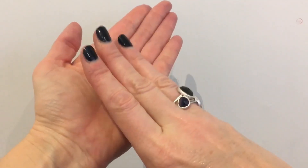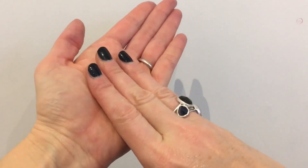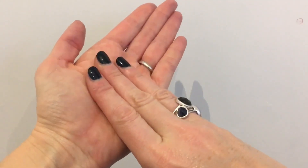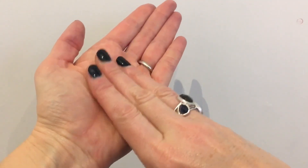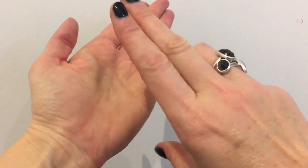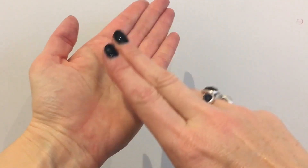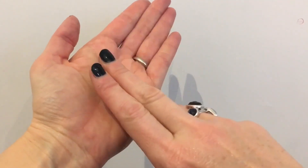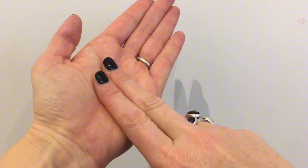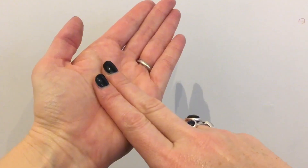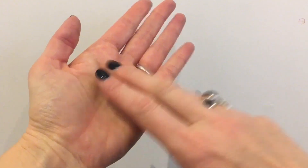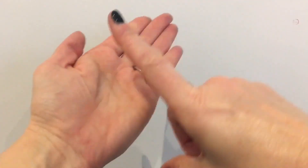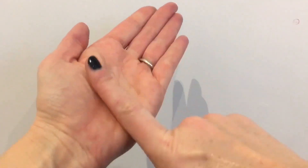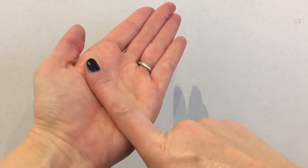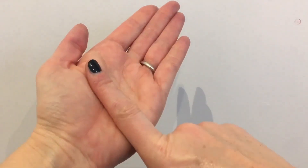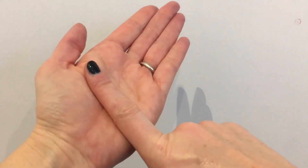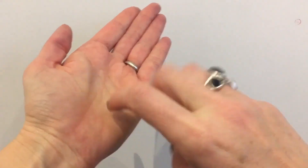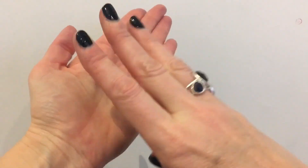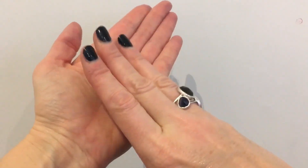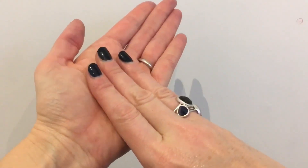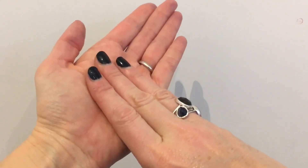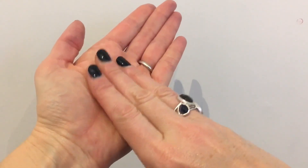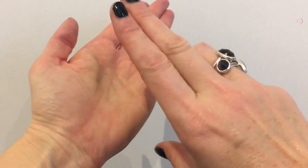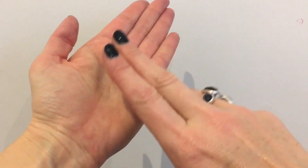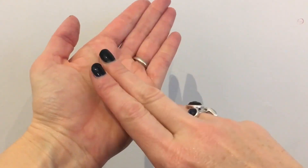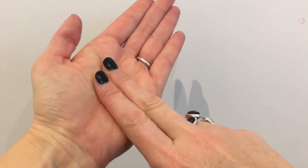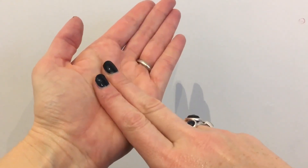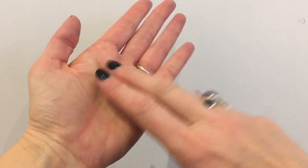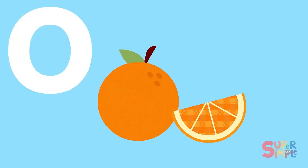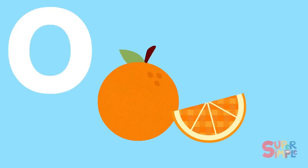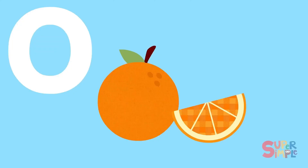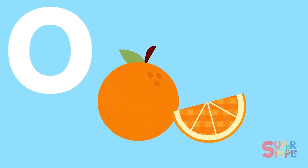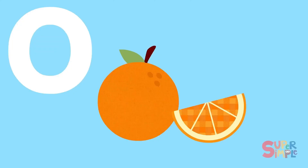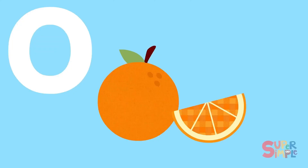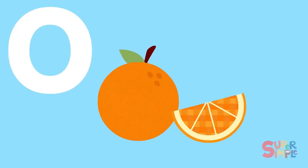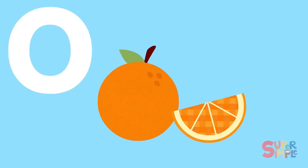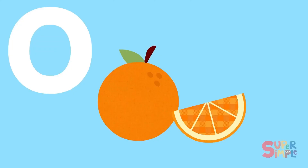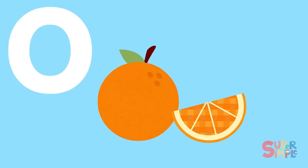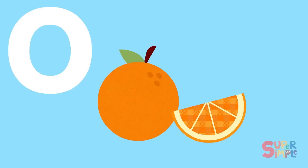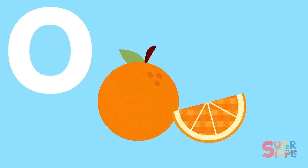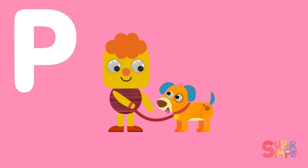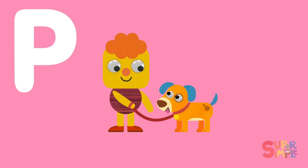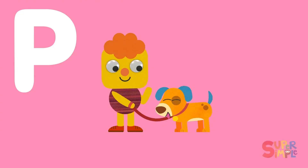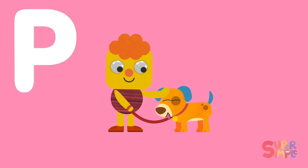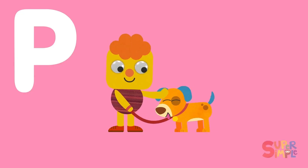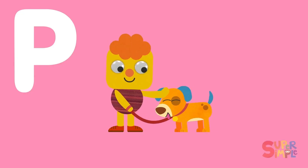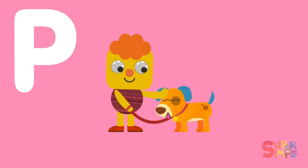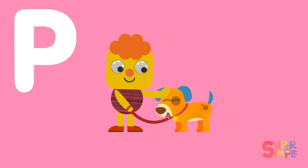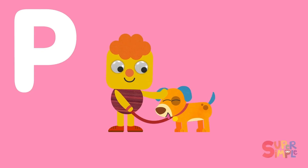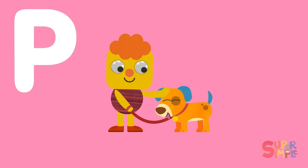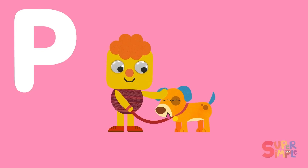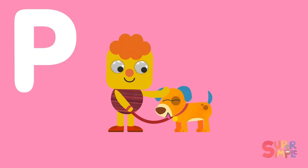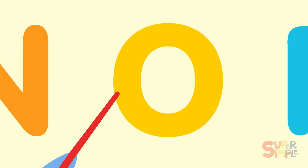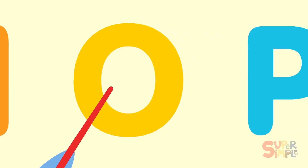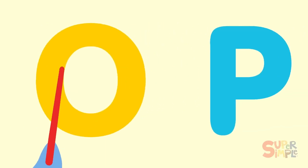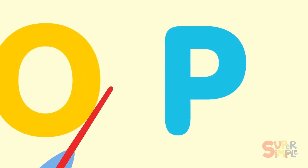M, N, L, M, N, O is for orange. P is for pet. O,